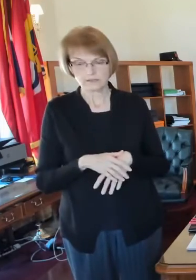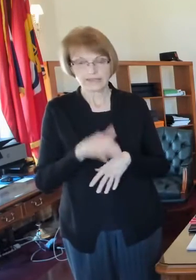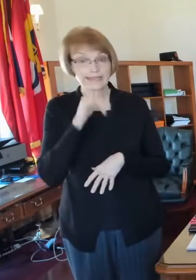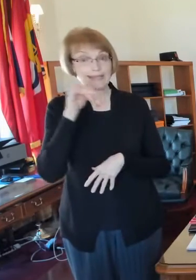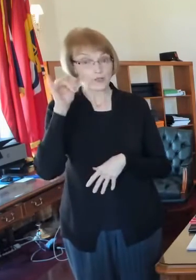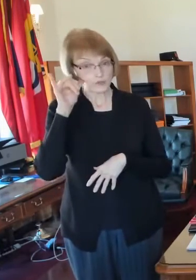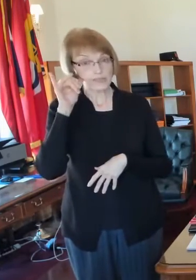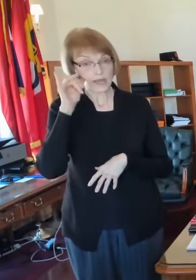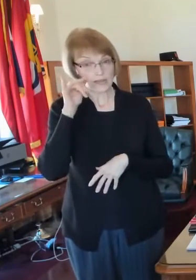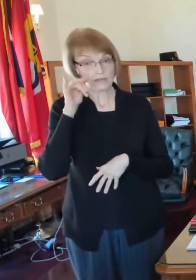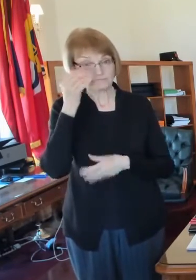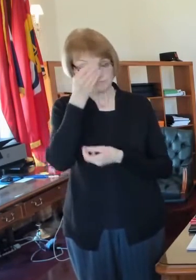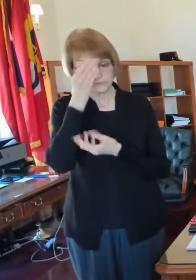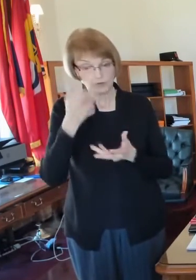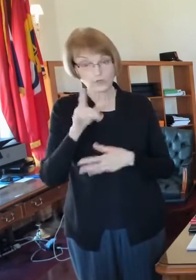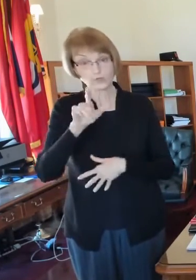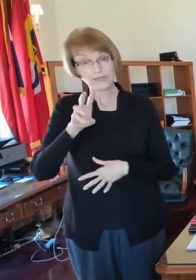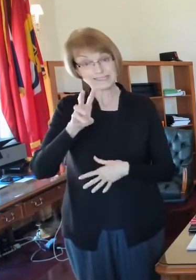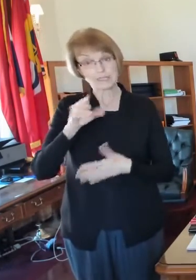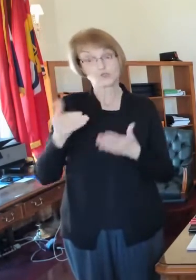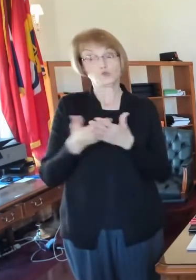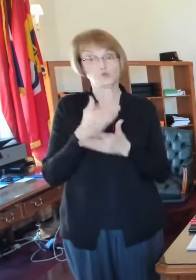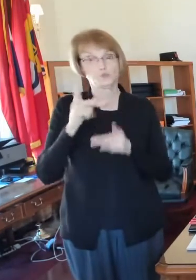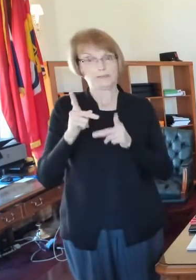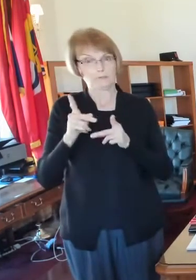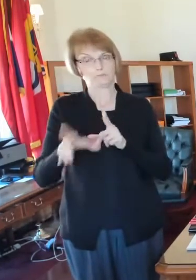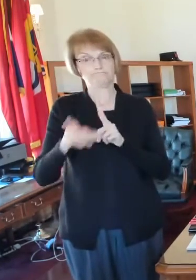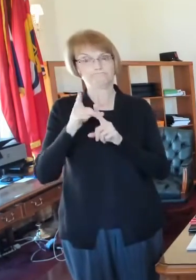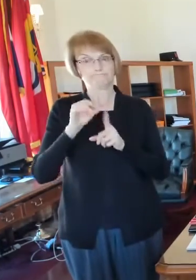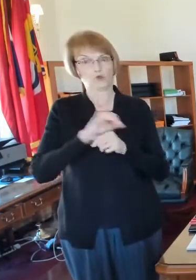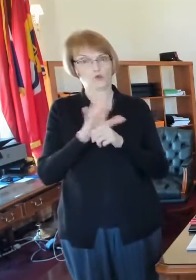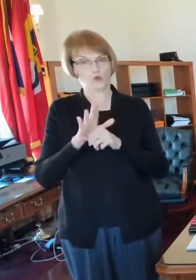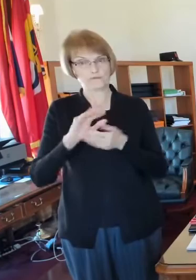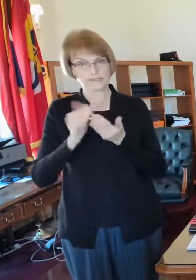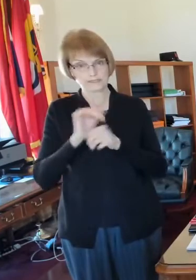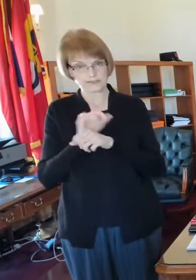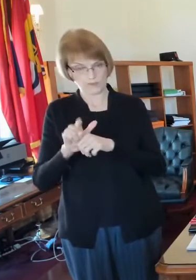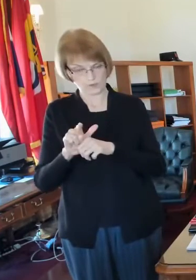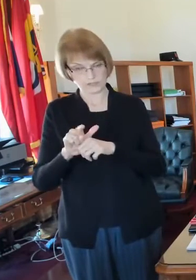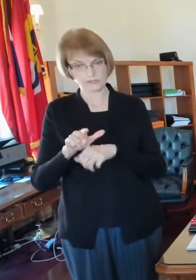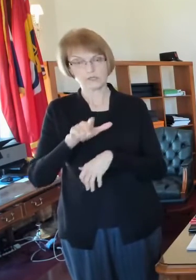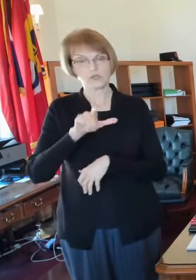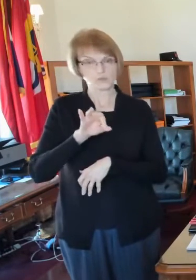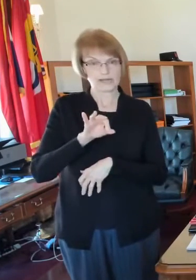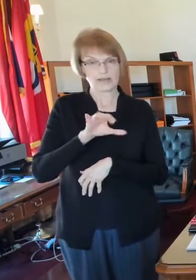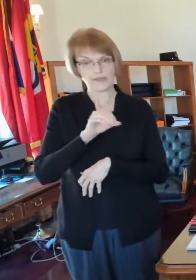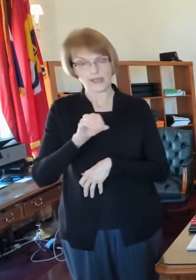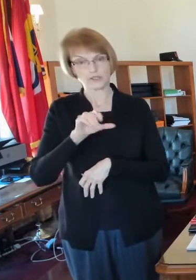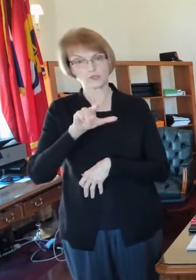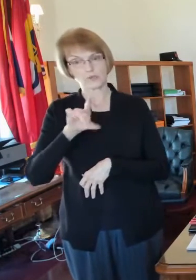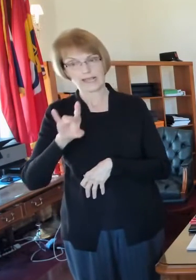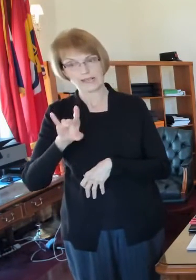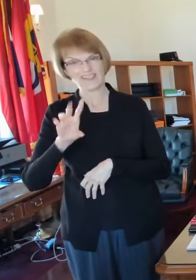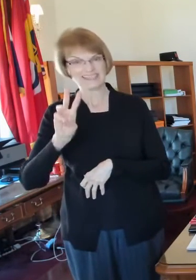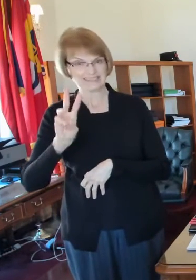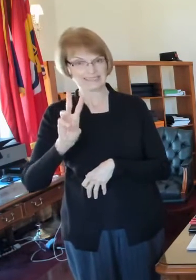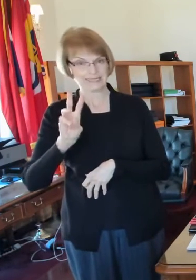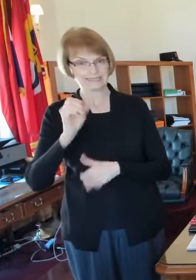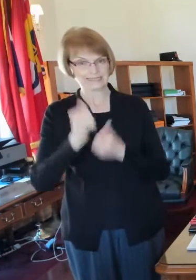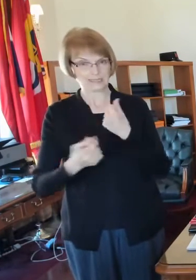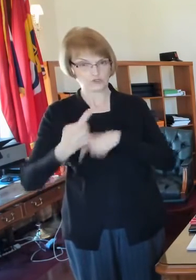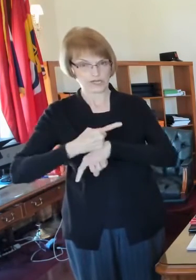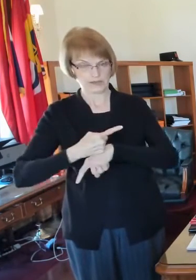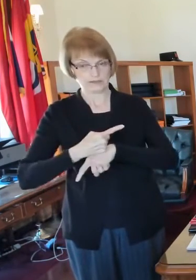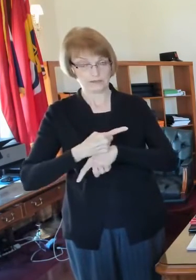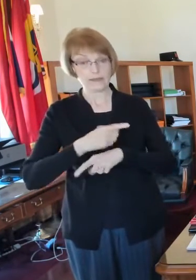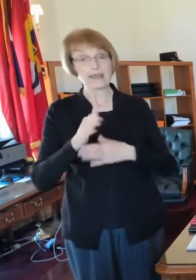Yesterday, we reported 26 new cases in the city of St. Louis. On the 29th and the 28th, there were 6 cases each day. So